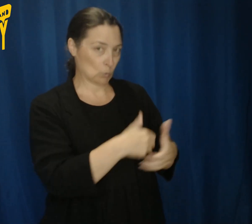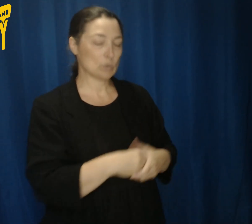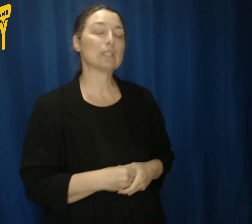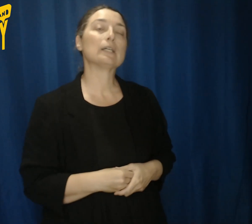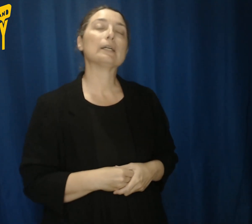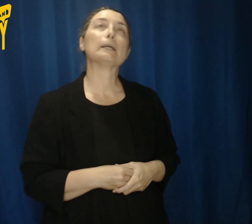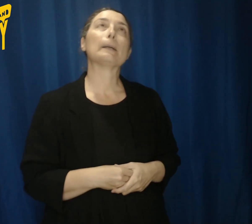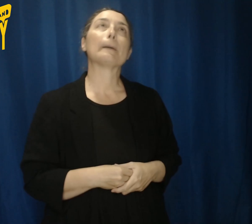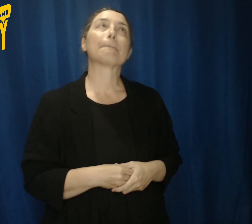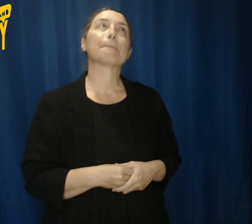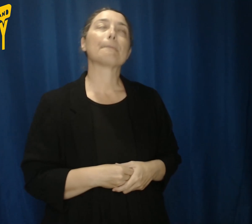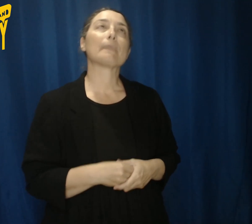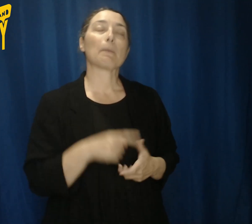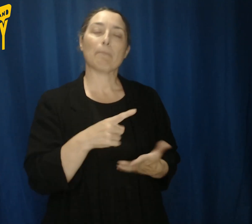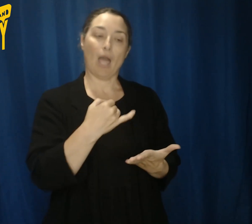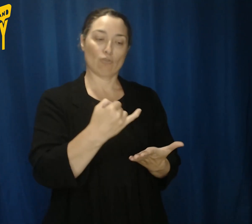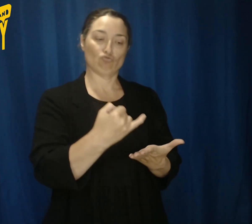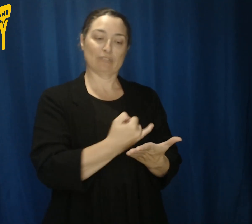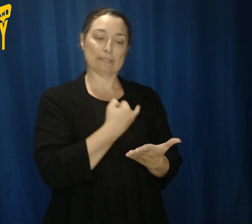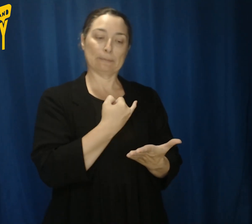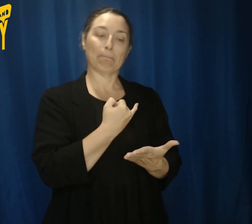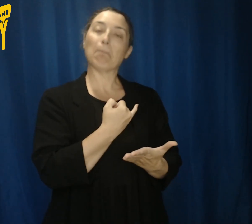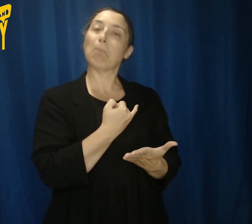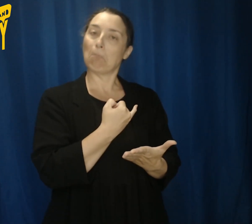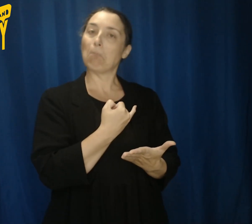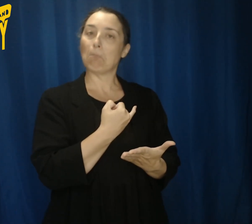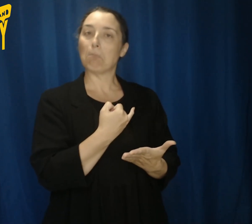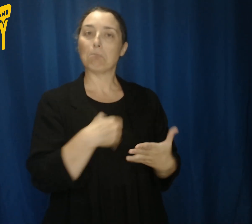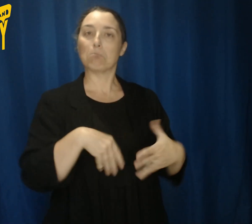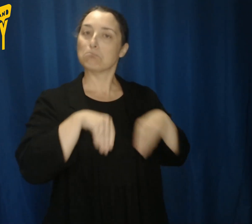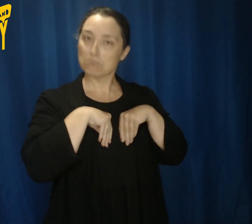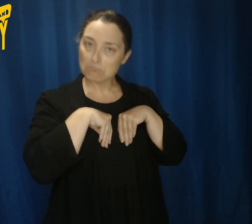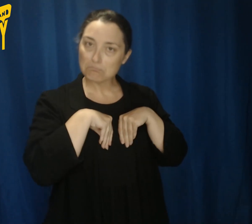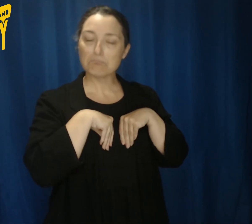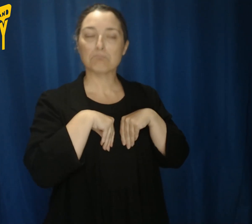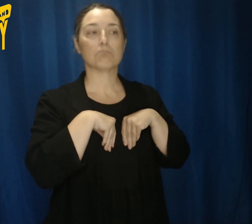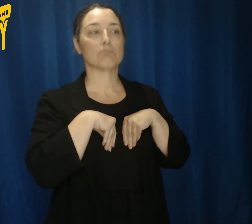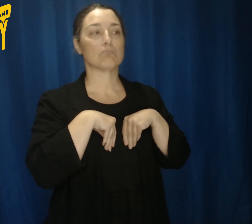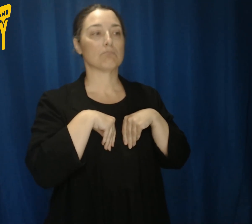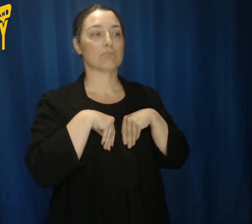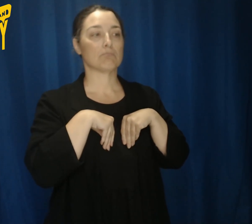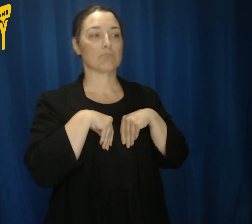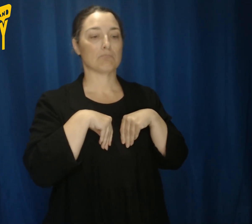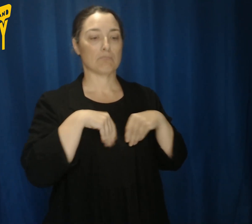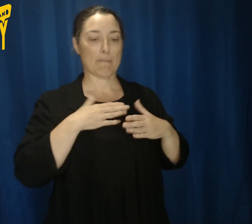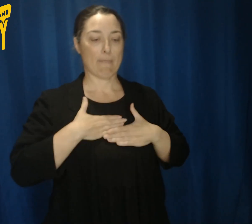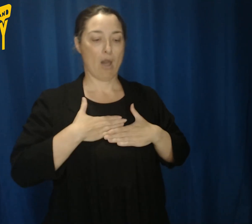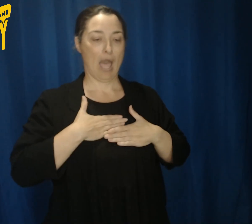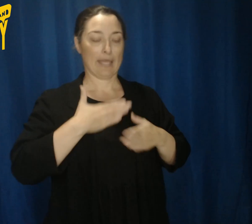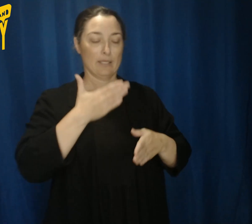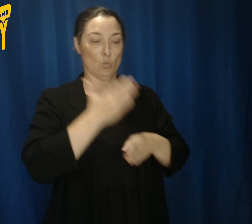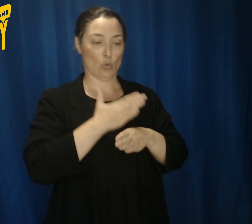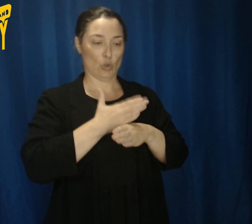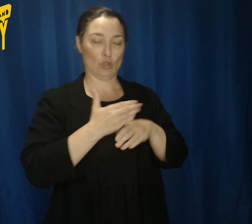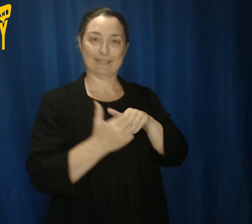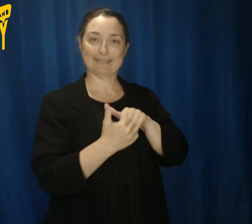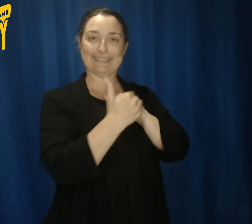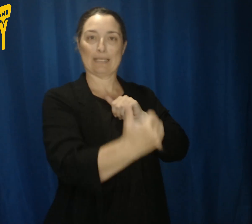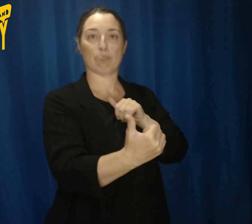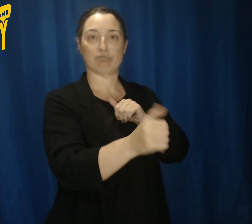important in general to be able to take criticism, to realise that my work is not me. My work is something that's